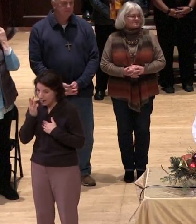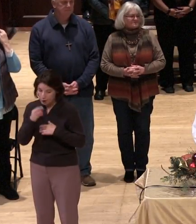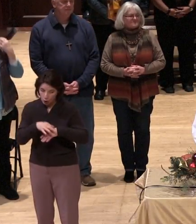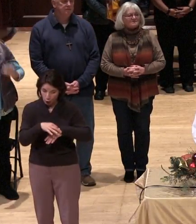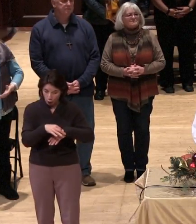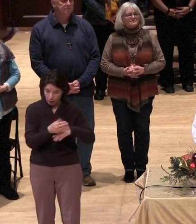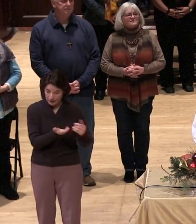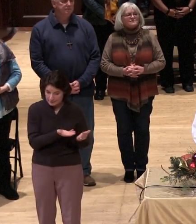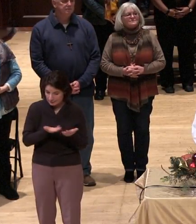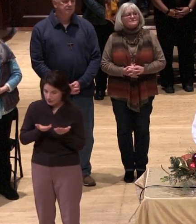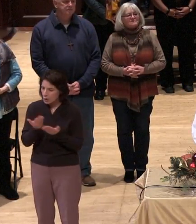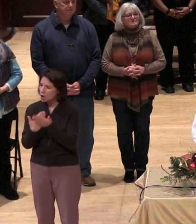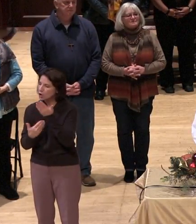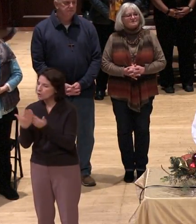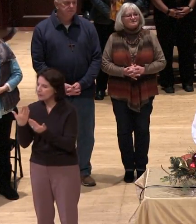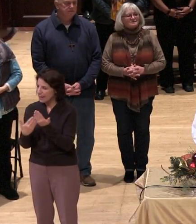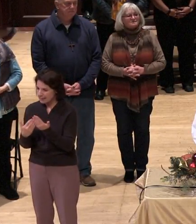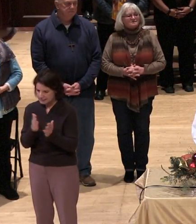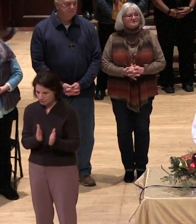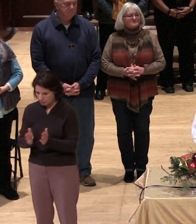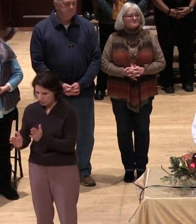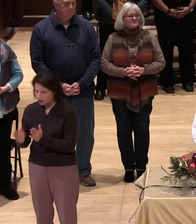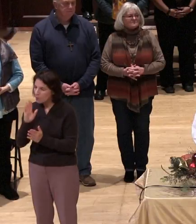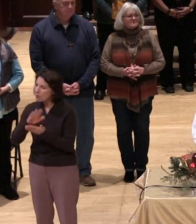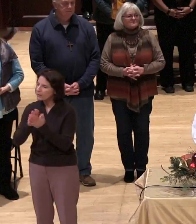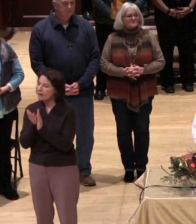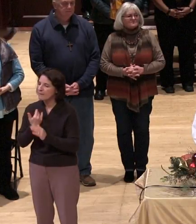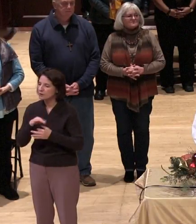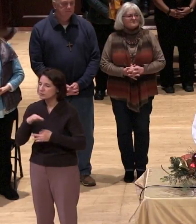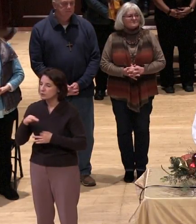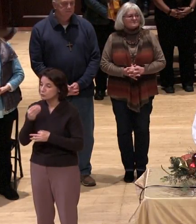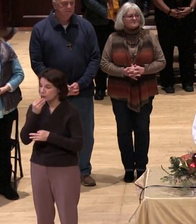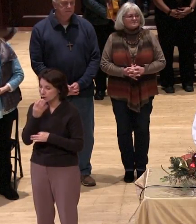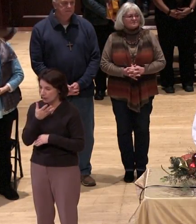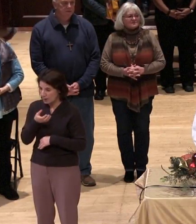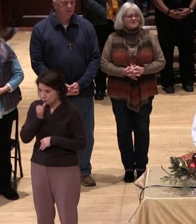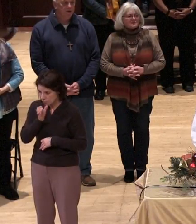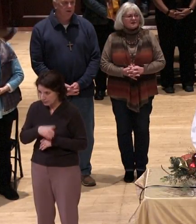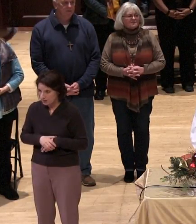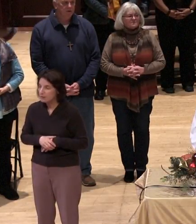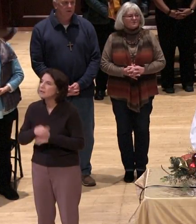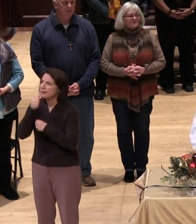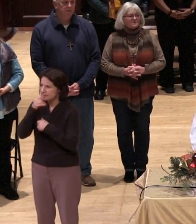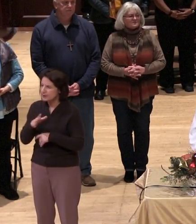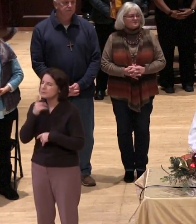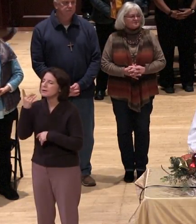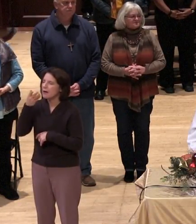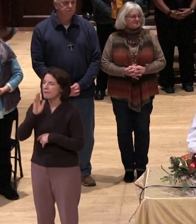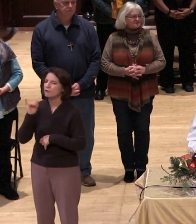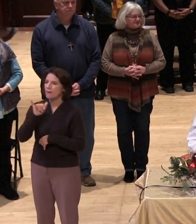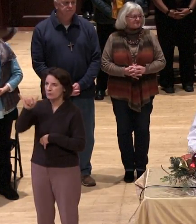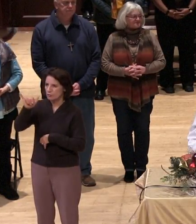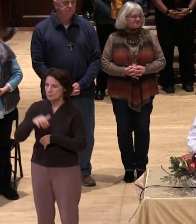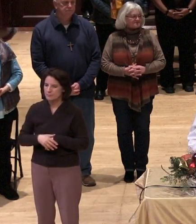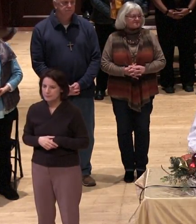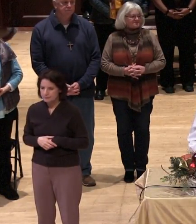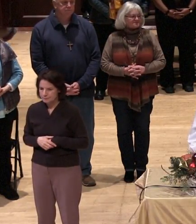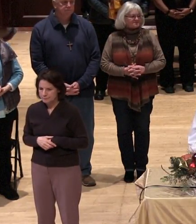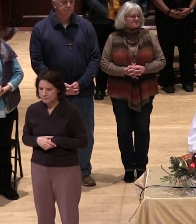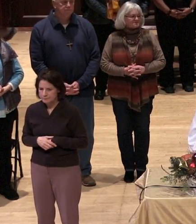hands prepared. They will become our spiritual food and drink. Blessed be God